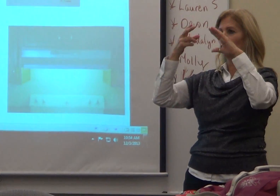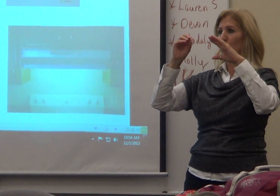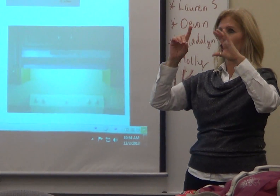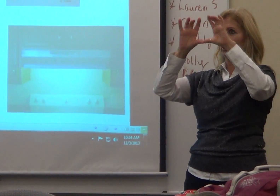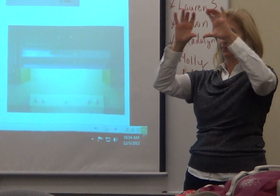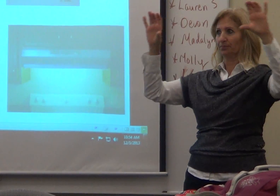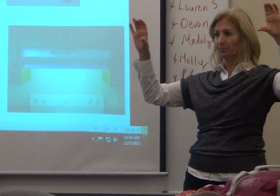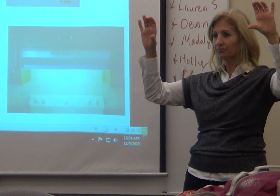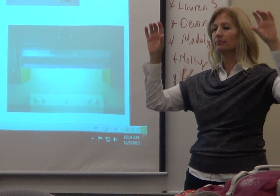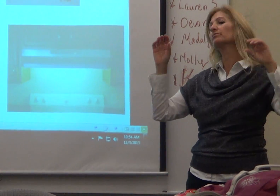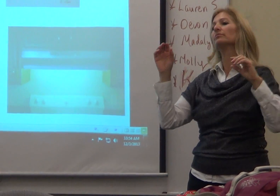Down here is the oven light.